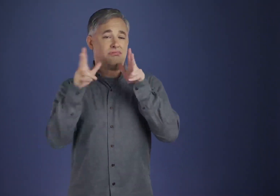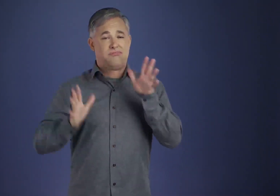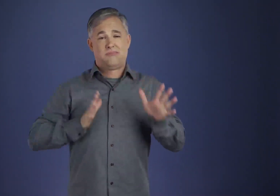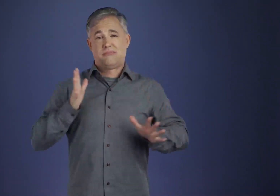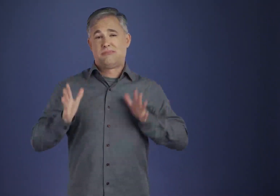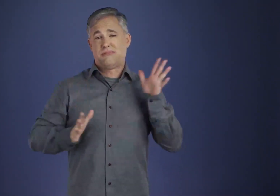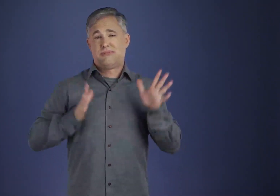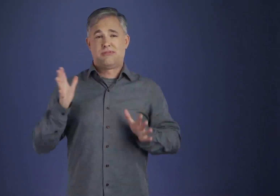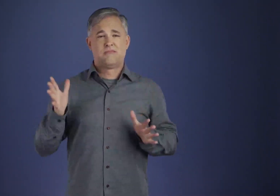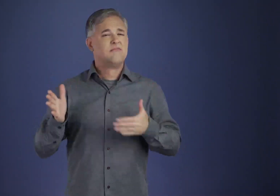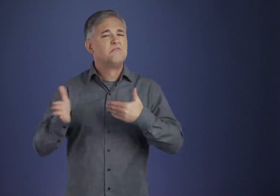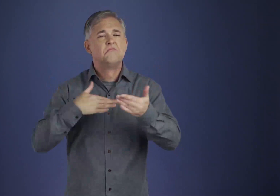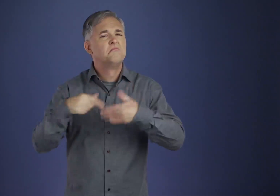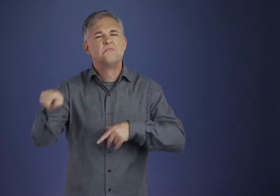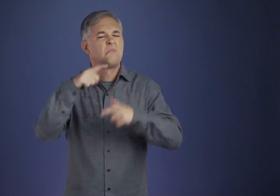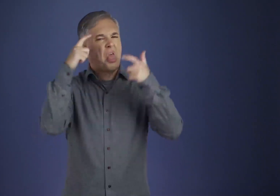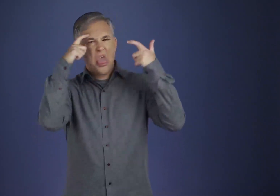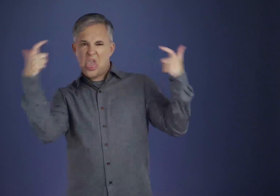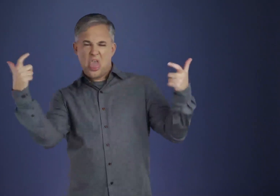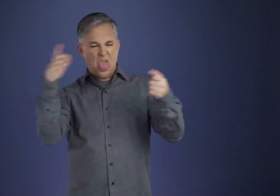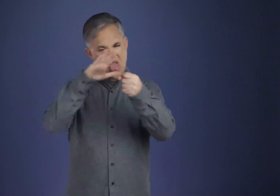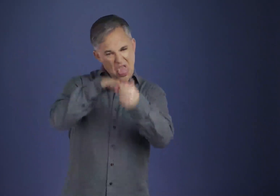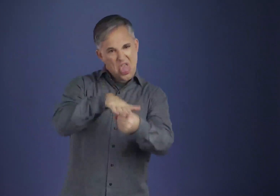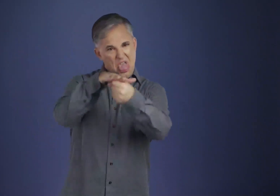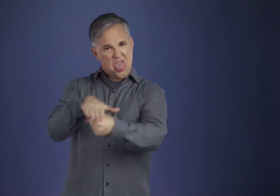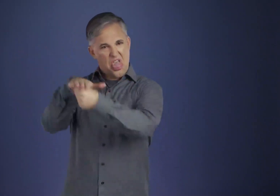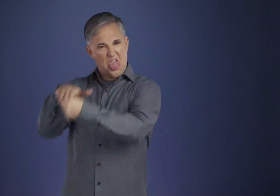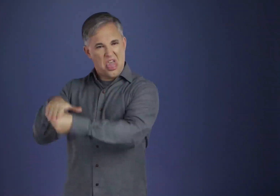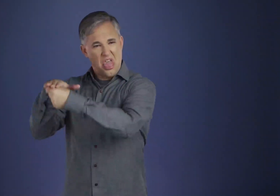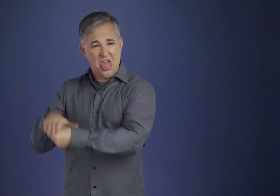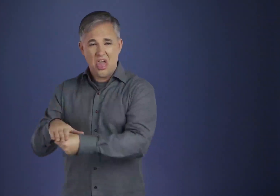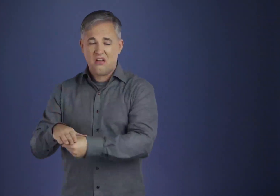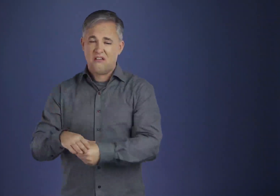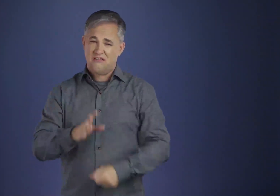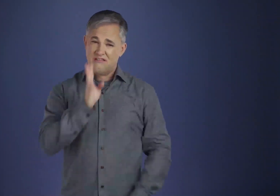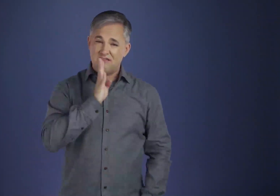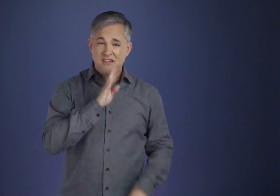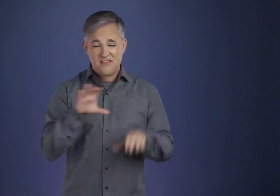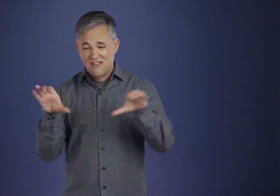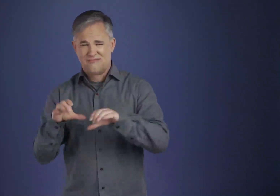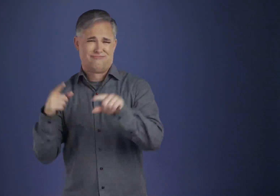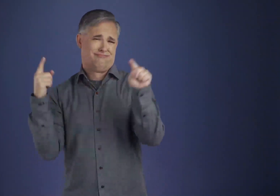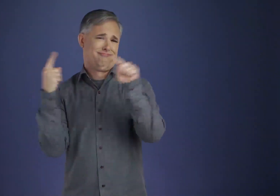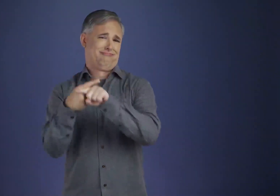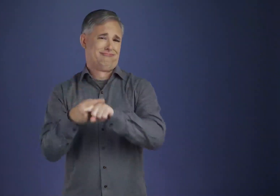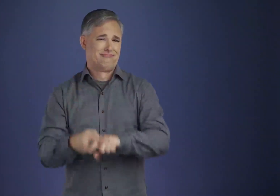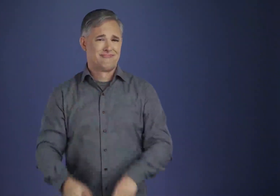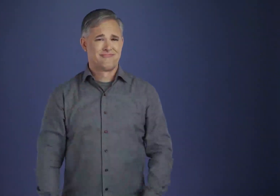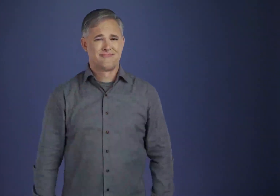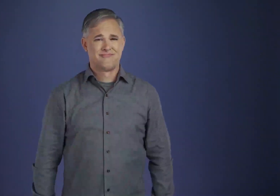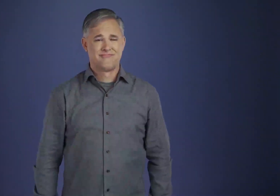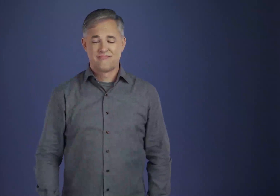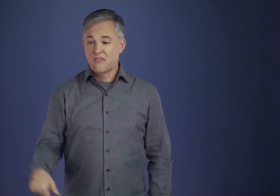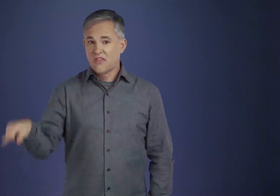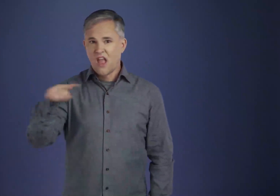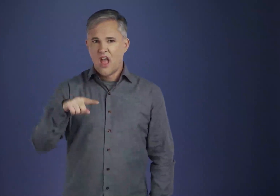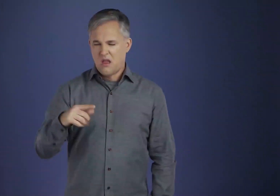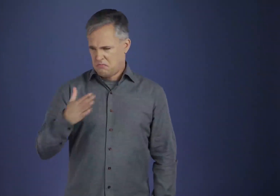and crushing self-righteousness that clung to so many believers even in their Sunday best. How we loved to shout